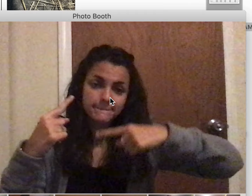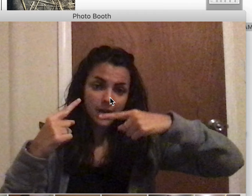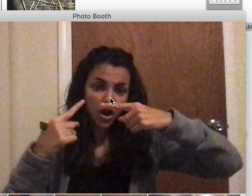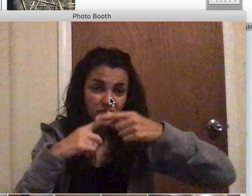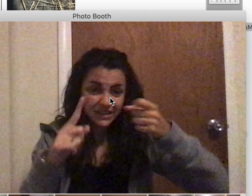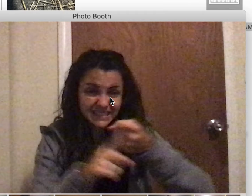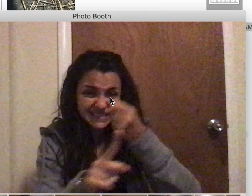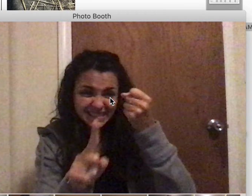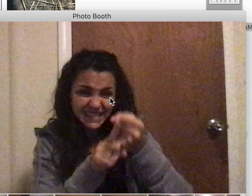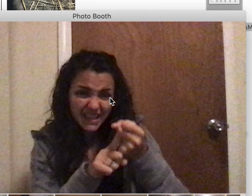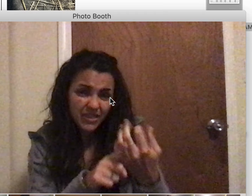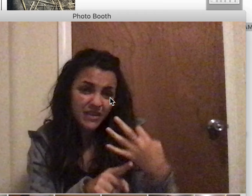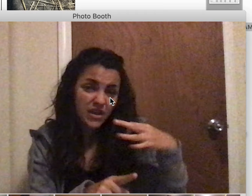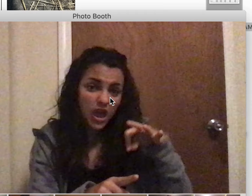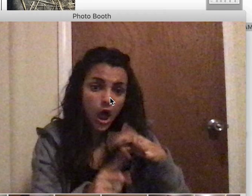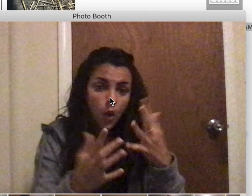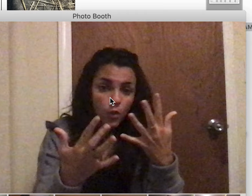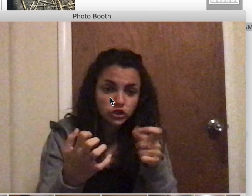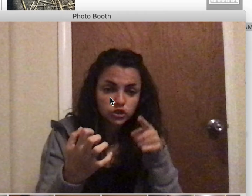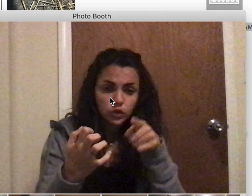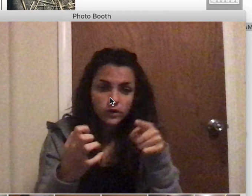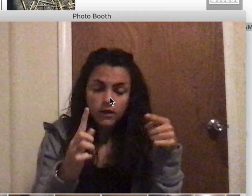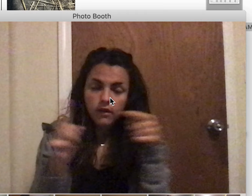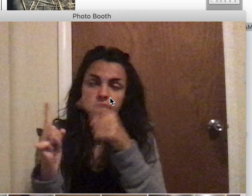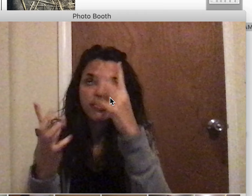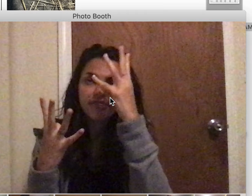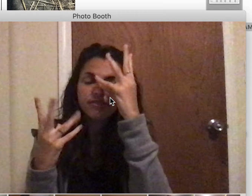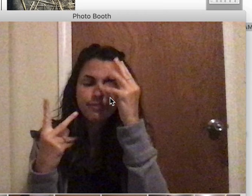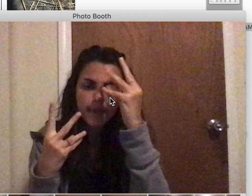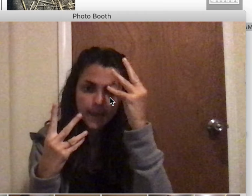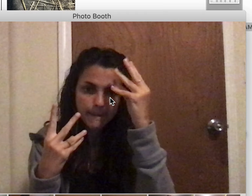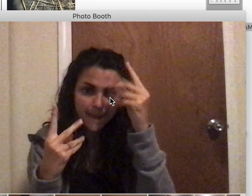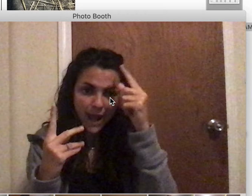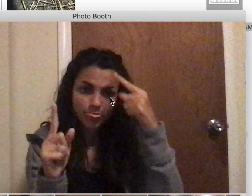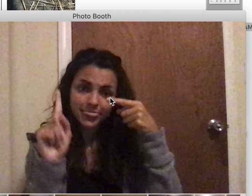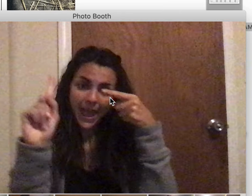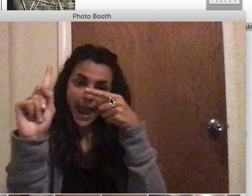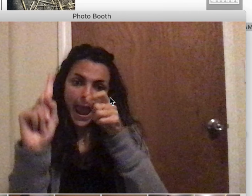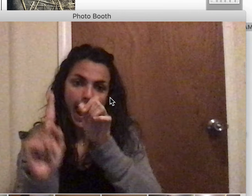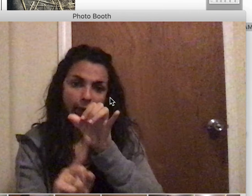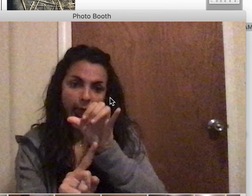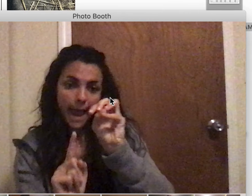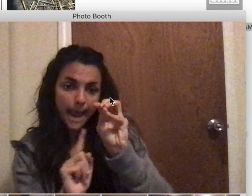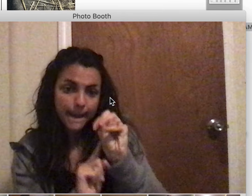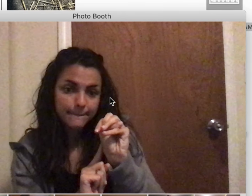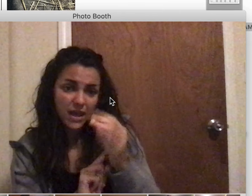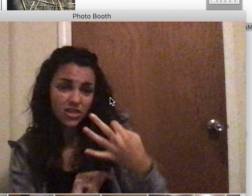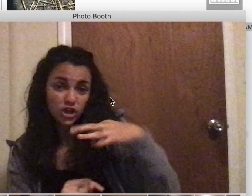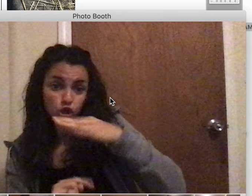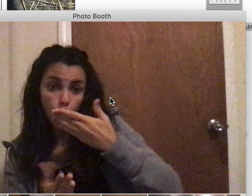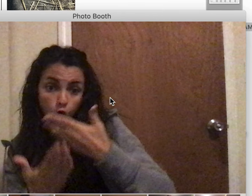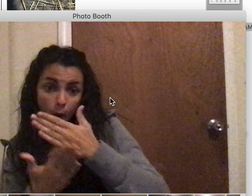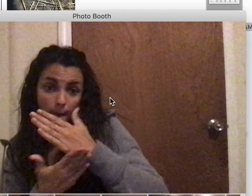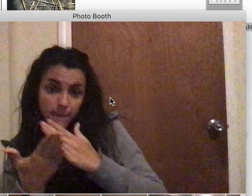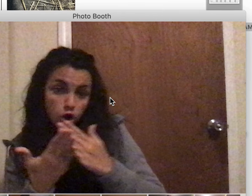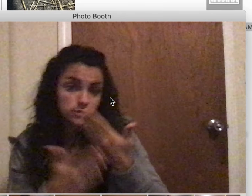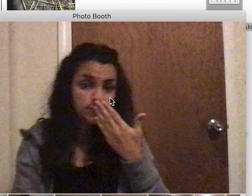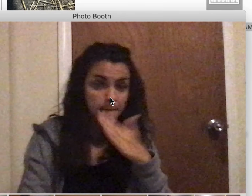you, going back to the aim, to weigh what are the advantages more or the disadvantages